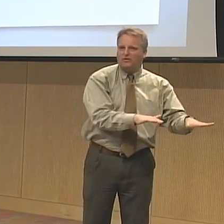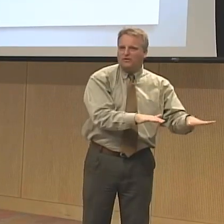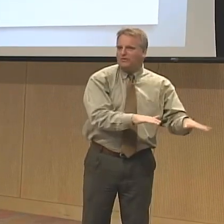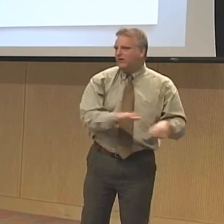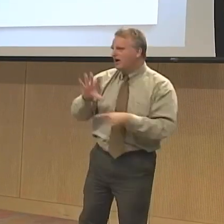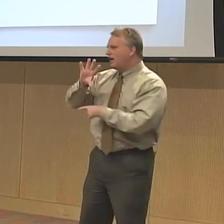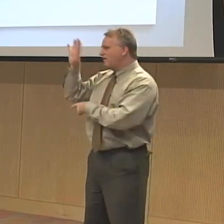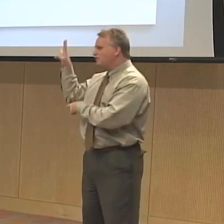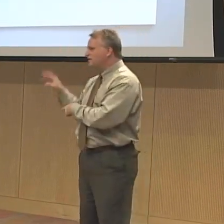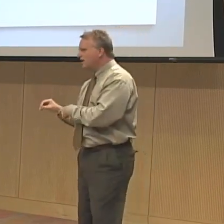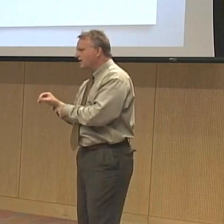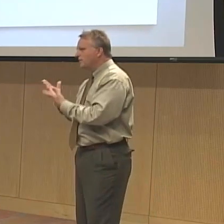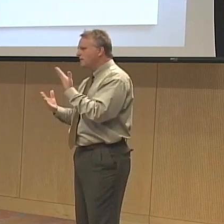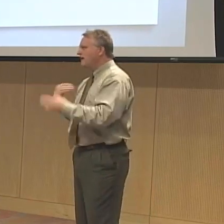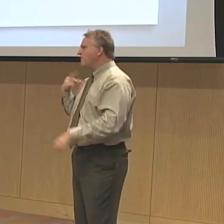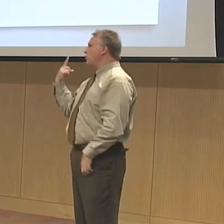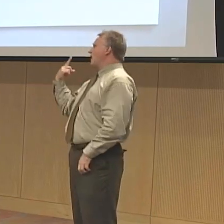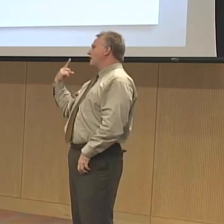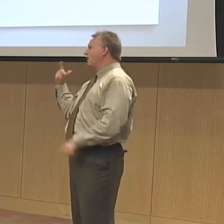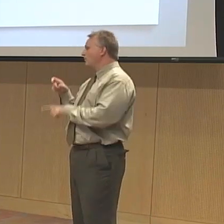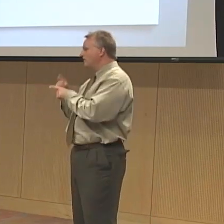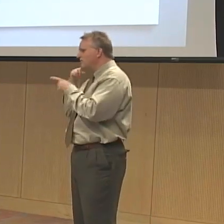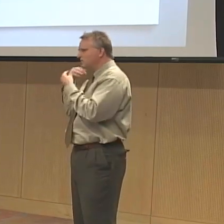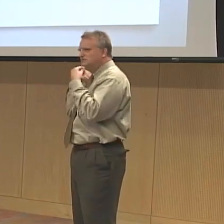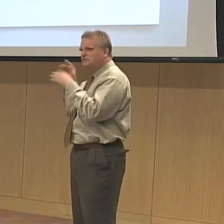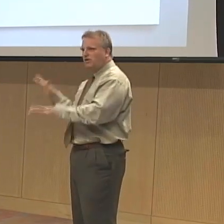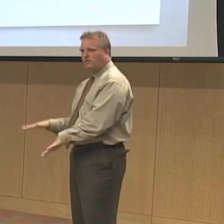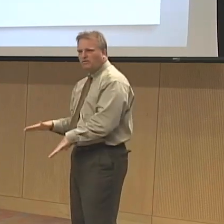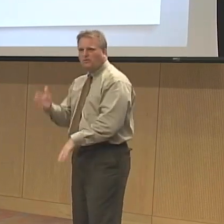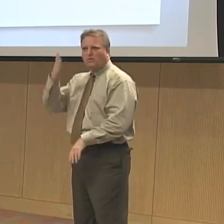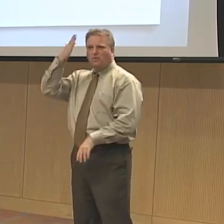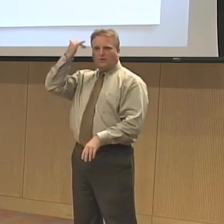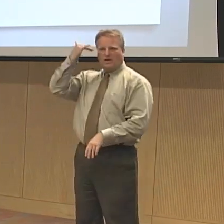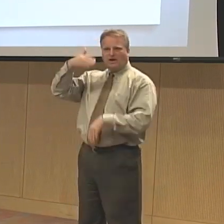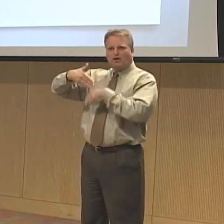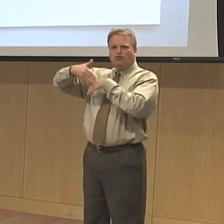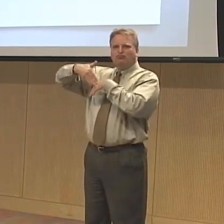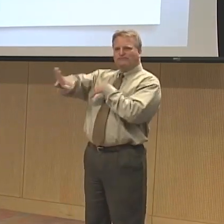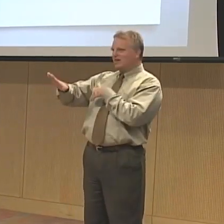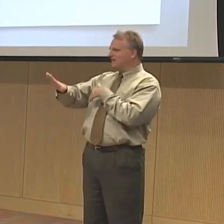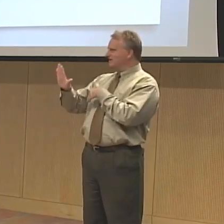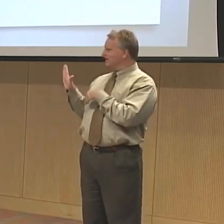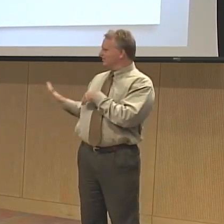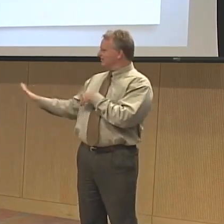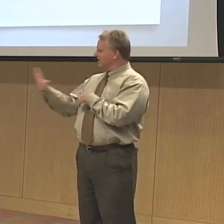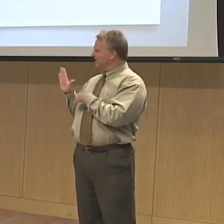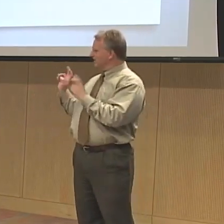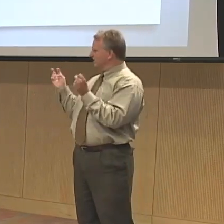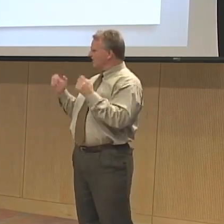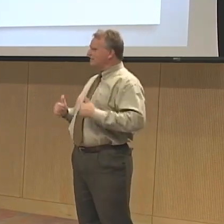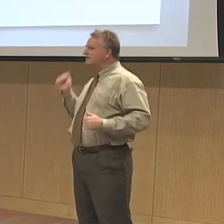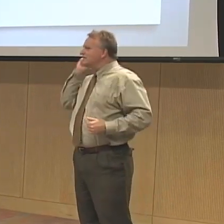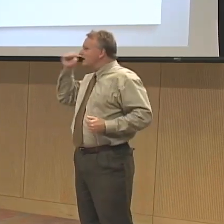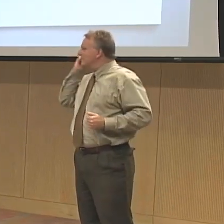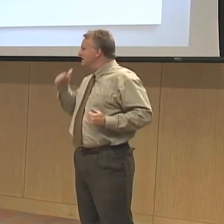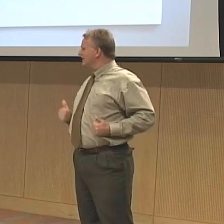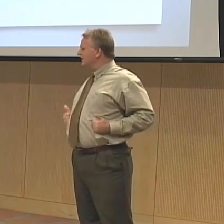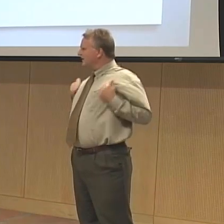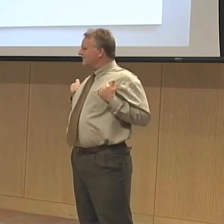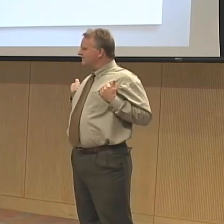the concept of snow. And in Africa, they may have one word for snow because that reflects the daily lives